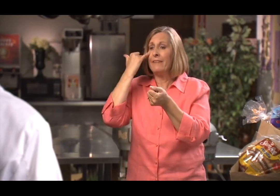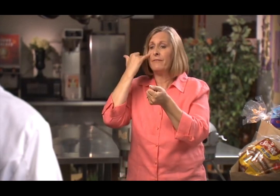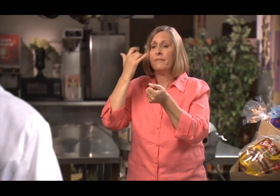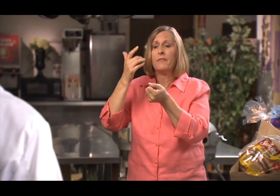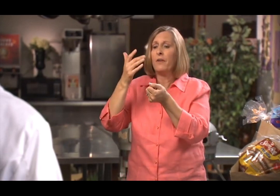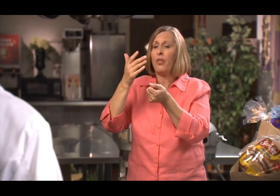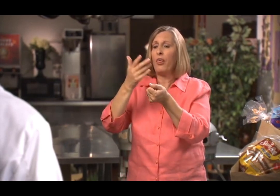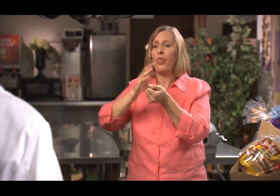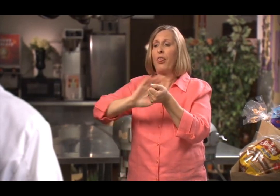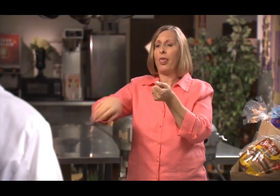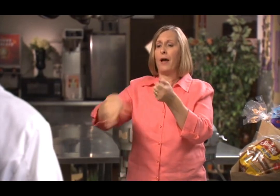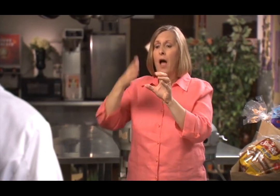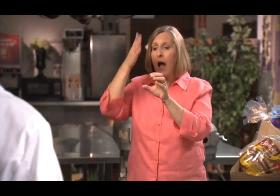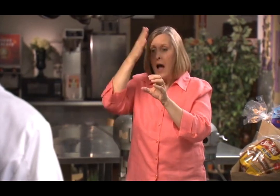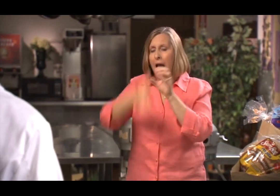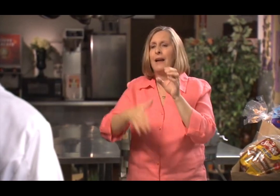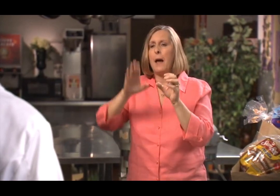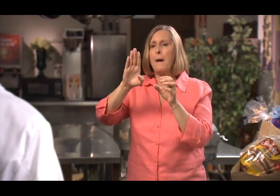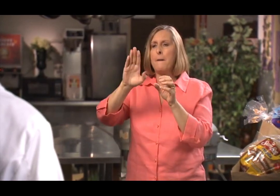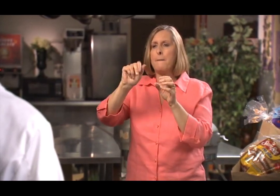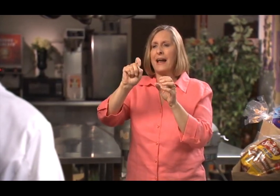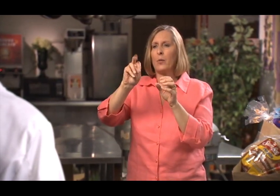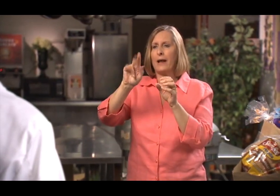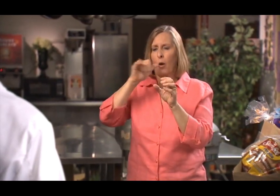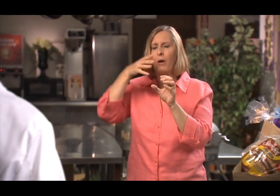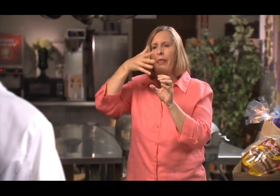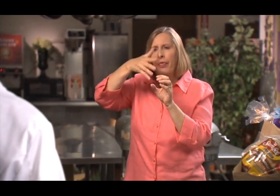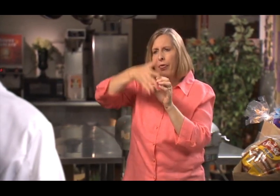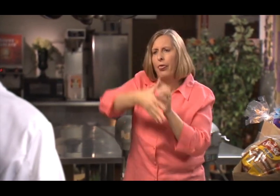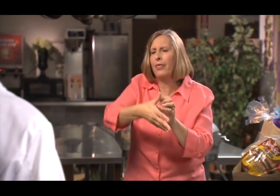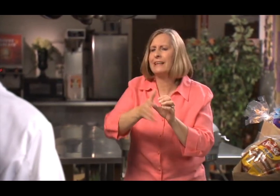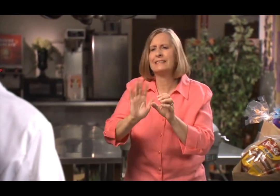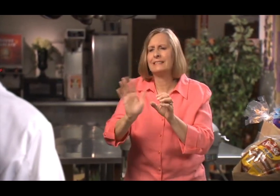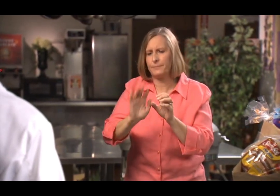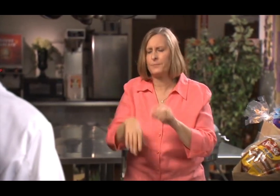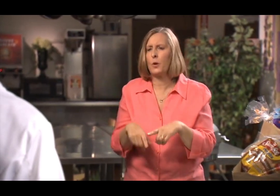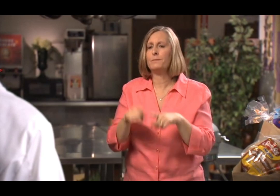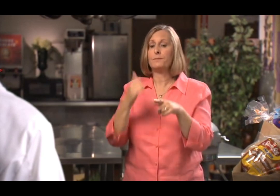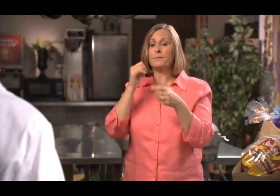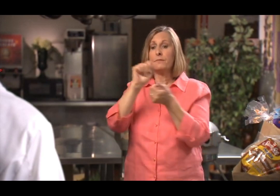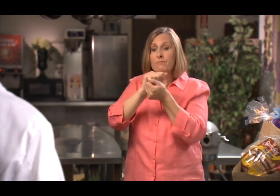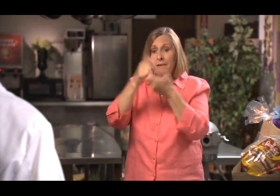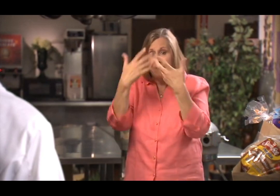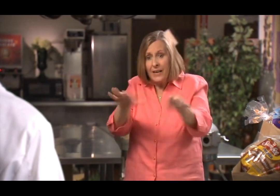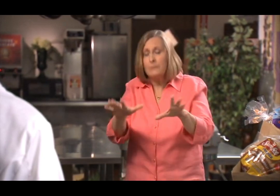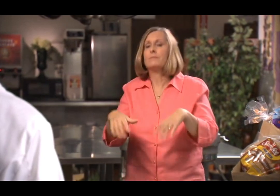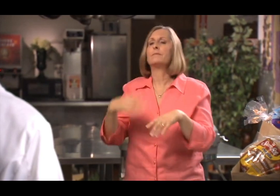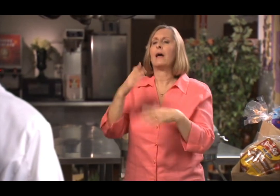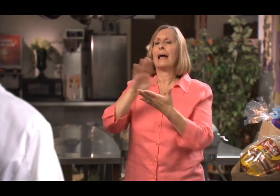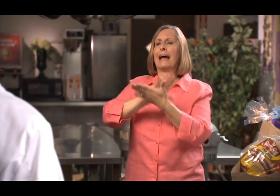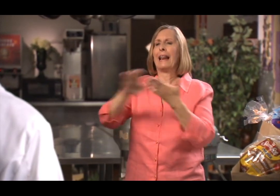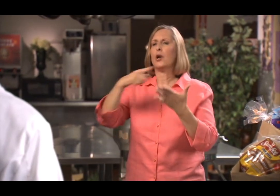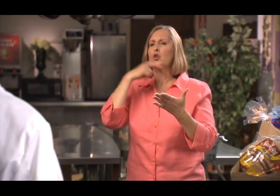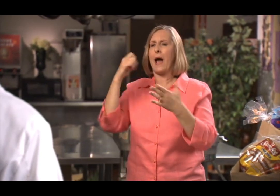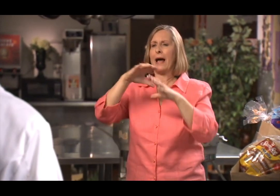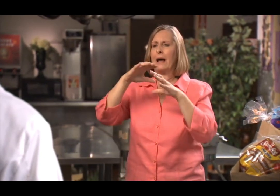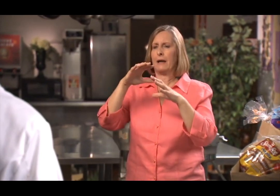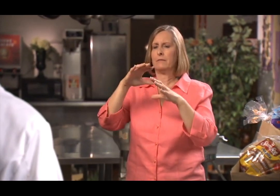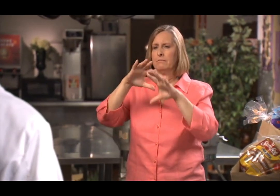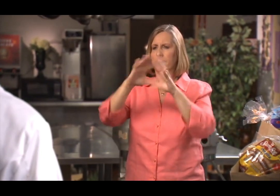If produce isn't washed well, bacteria can enter the food when you cut it. After washing, dry items with a